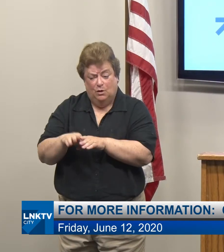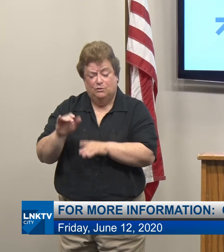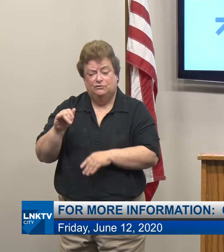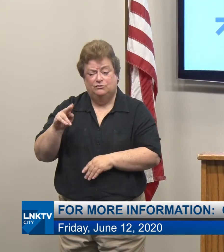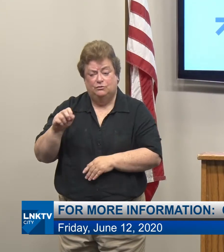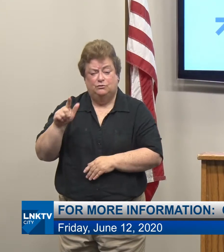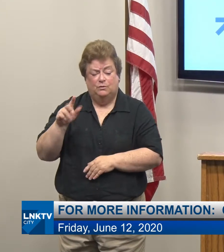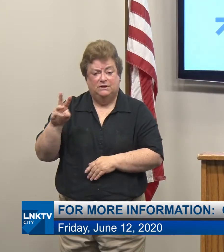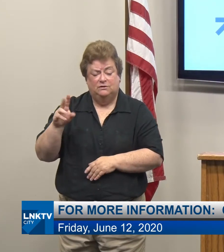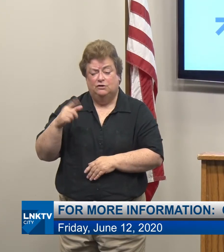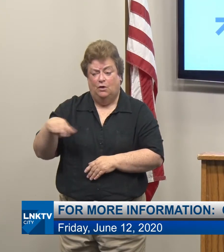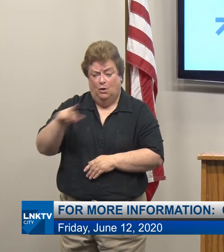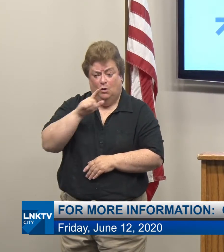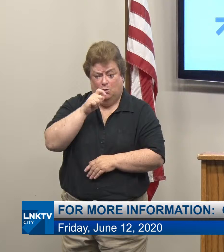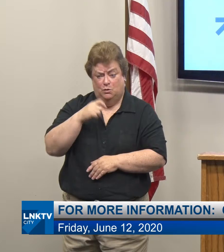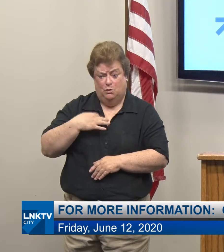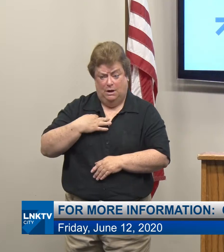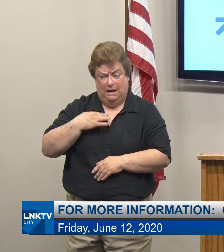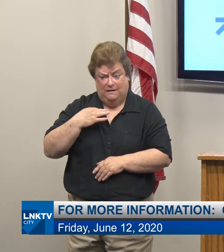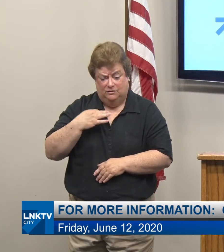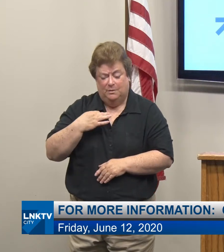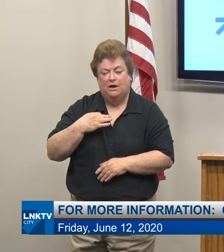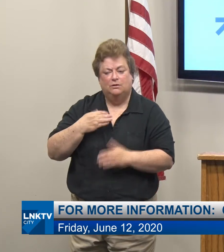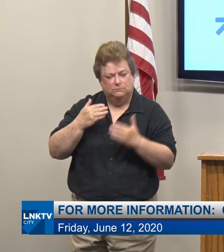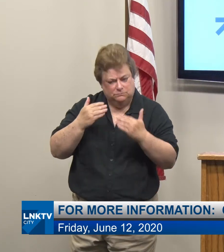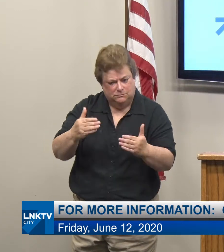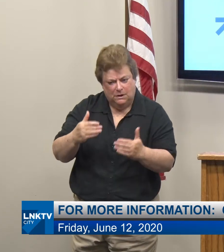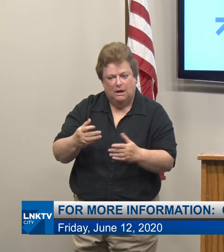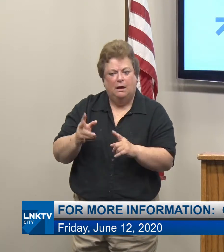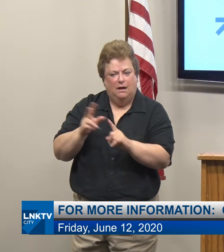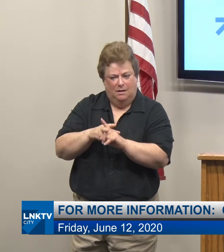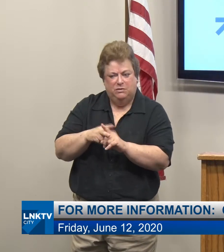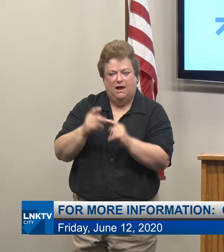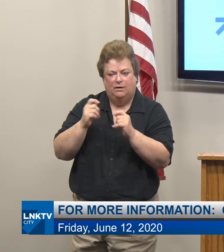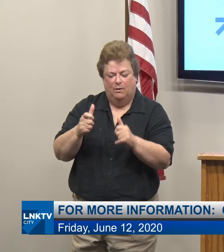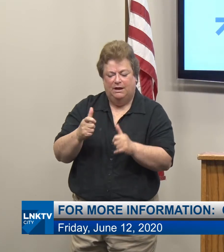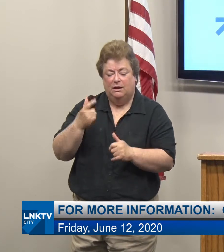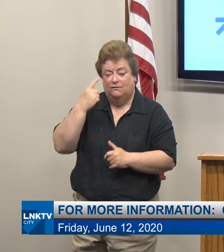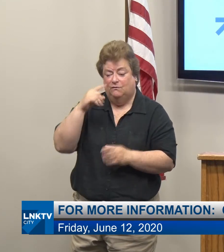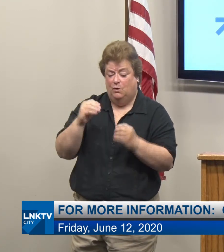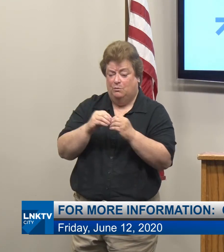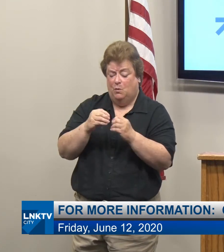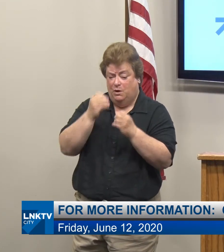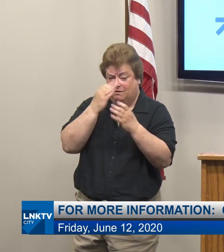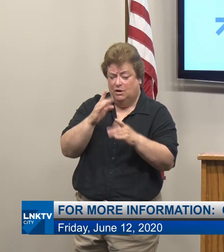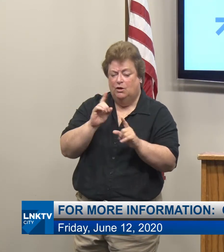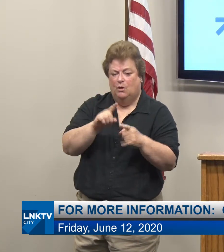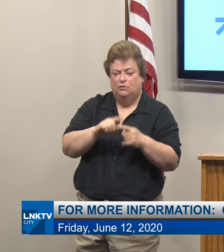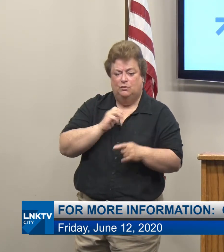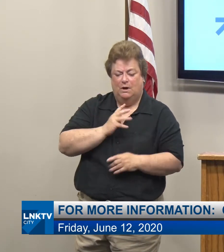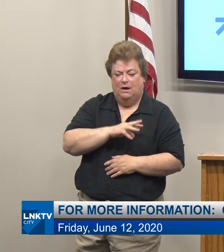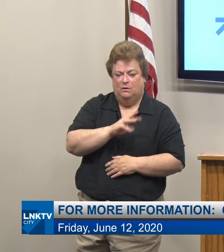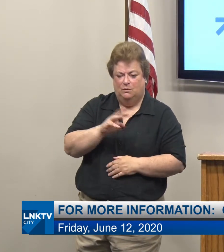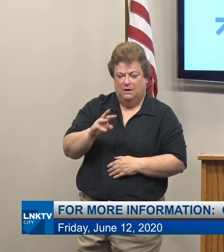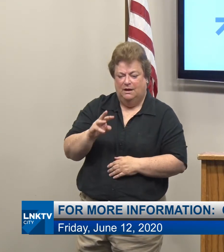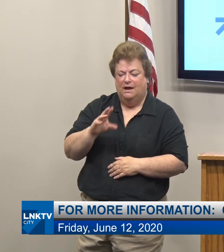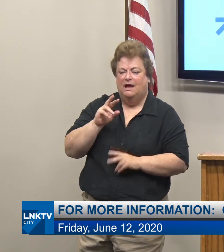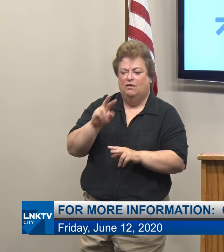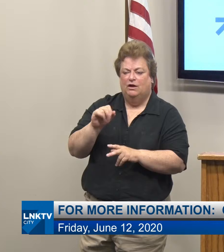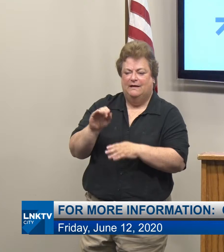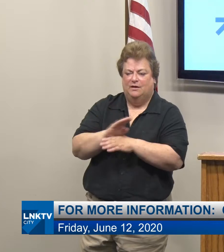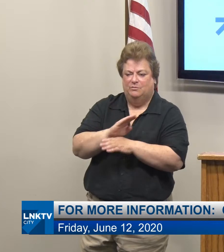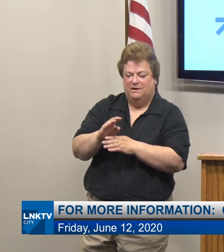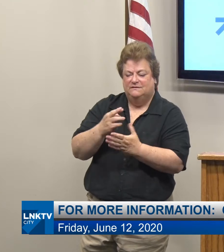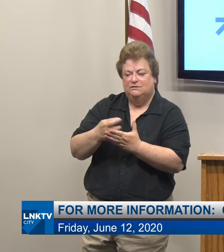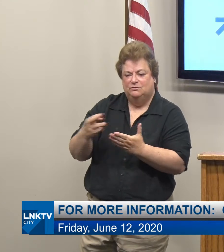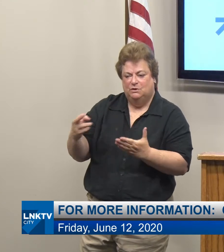we want to encourage those who are eligible to apply right away. For more information, you may go to our website and check out the Business